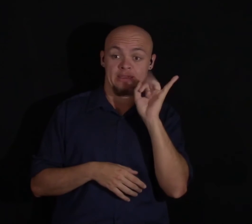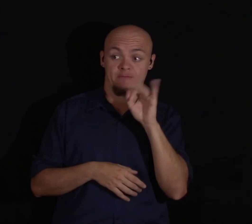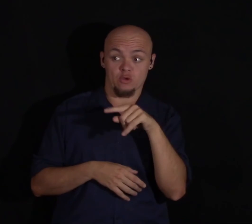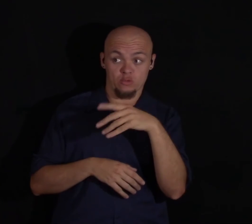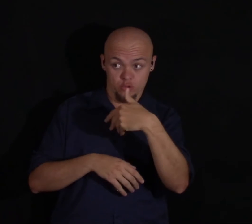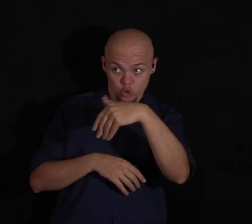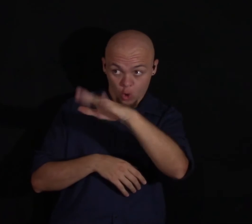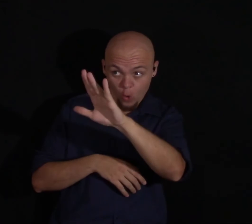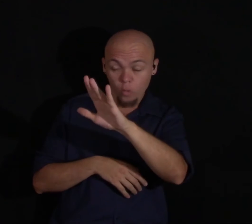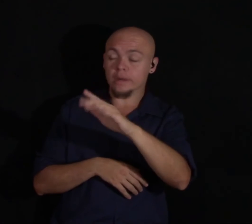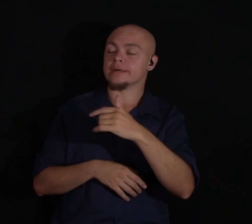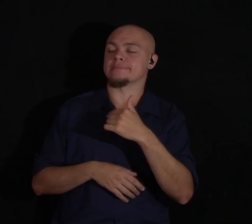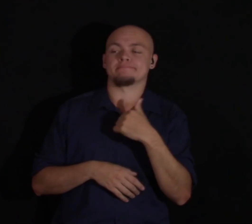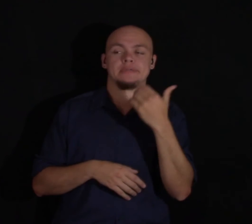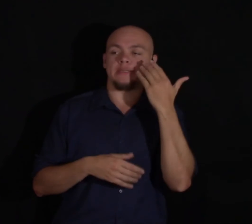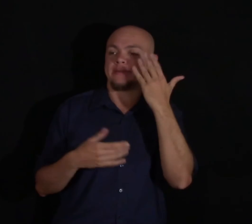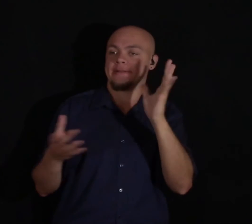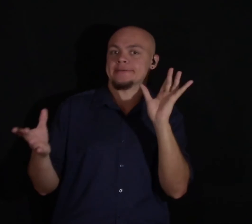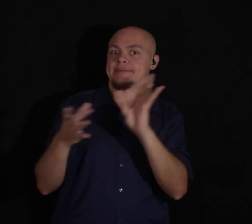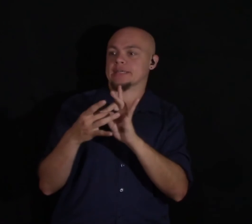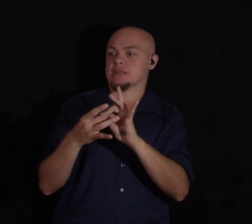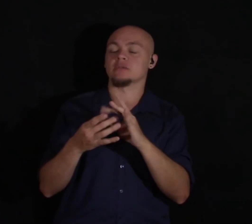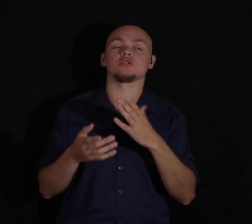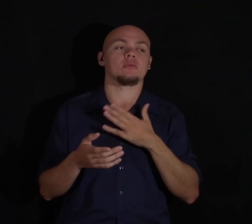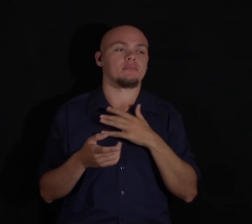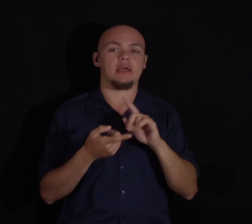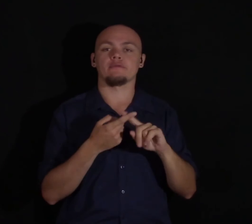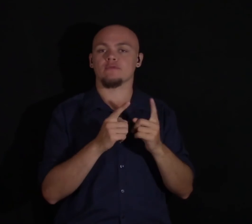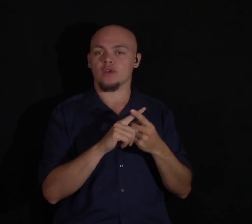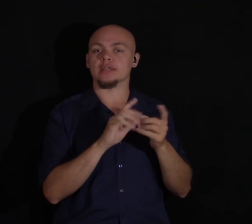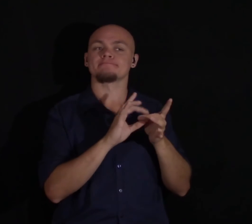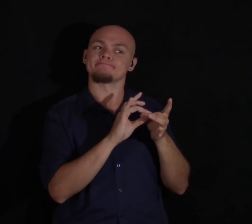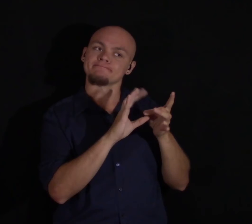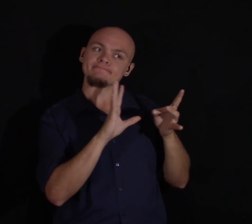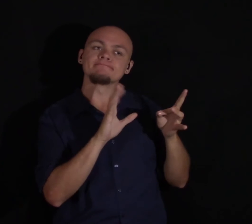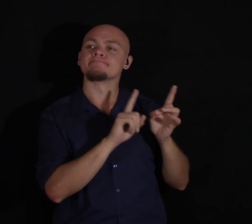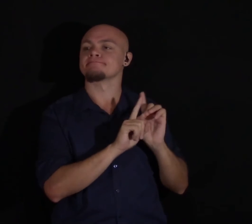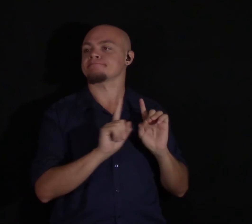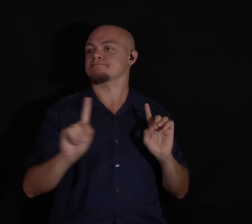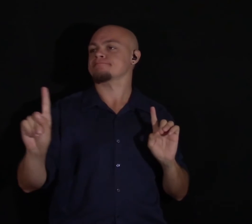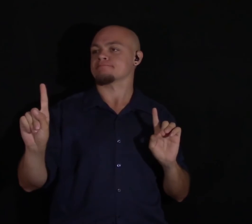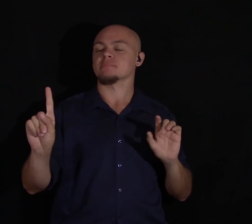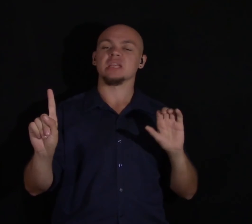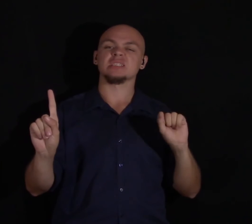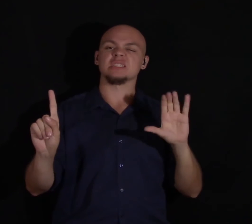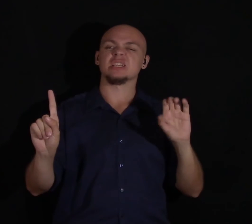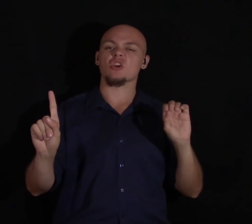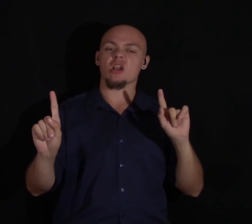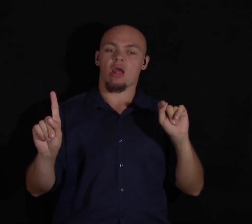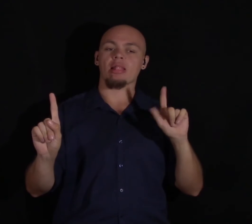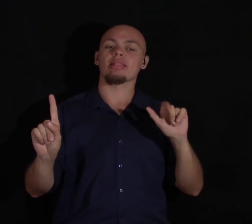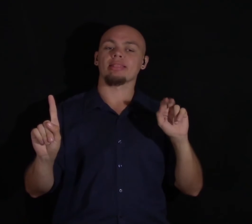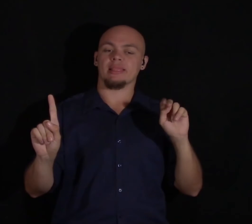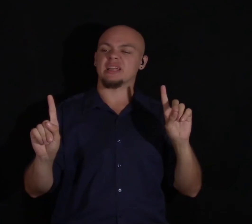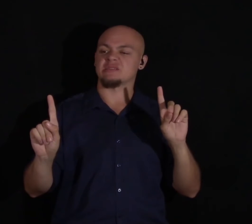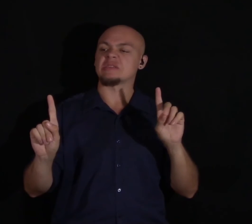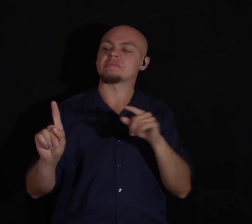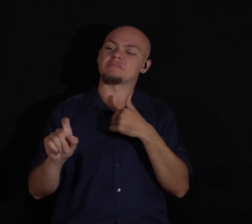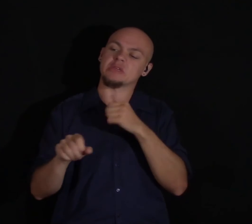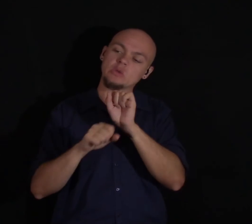Having parted from my friend, I determined to visit some remote spot of Scotland and to finish my work in solitude. I did